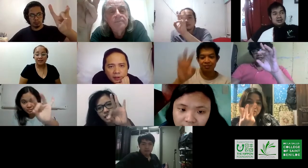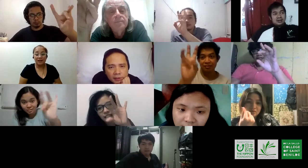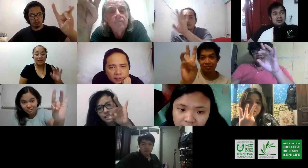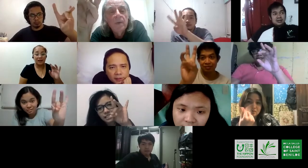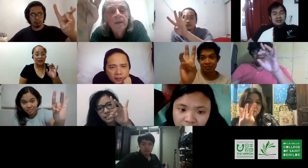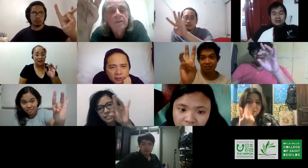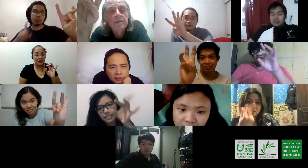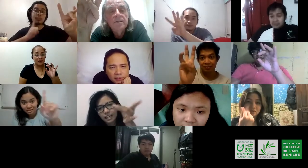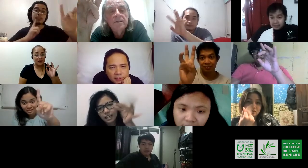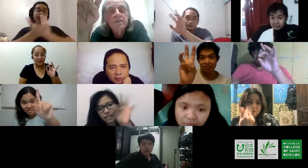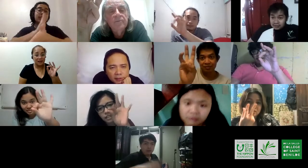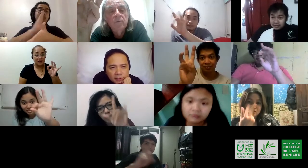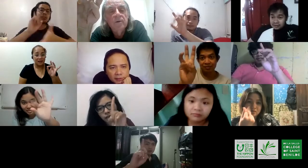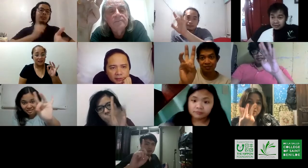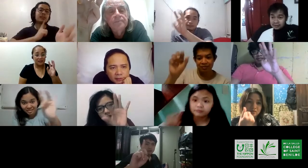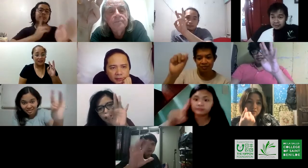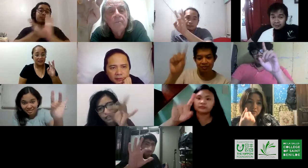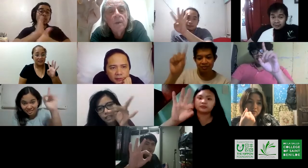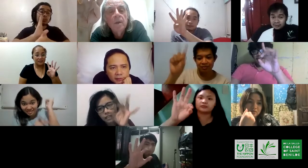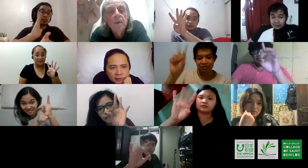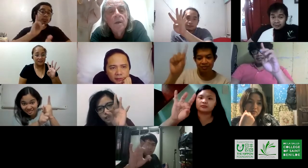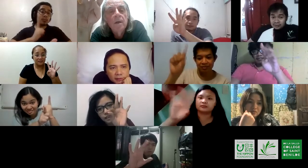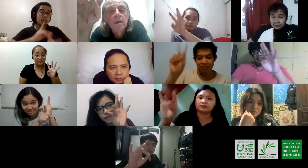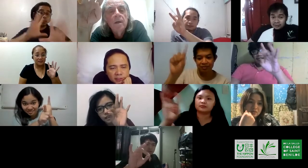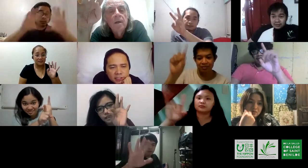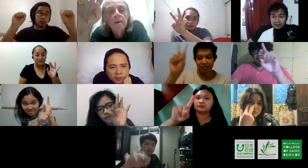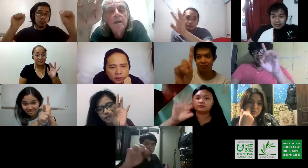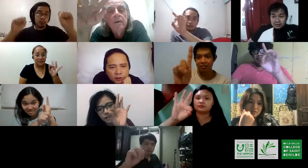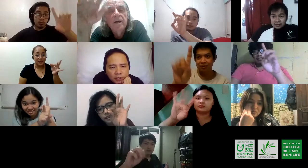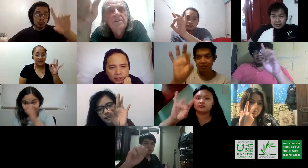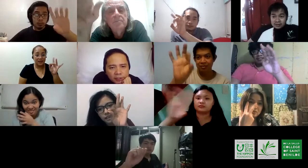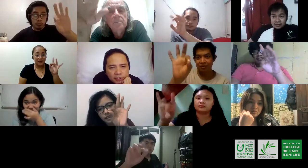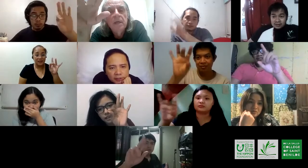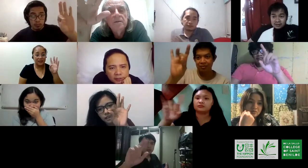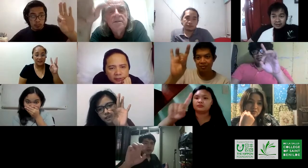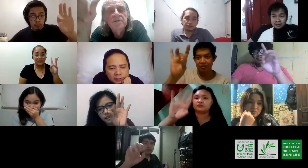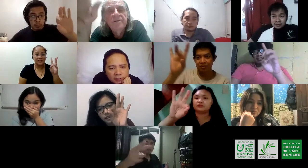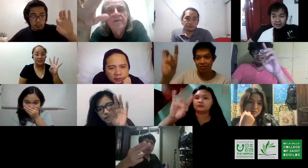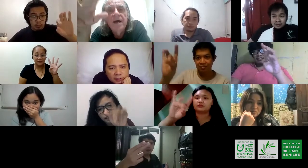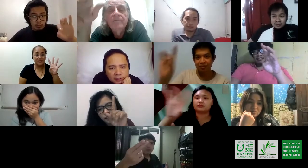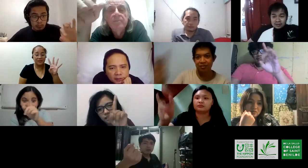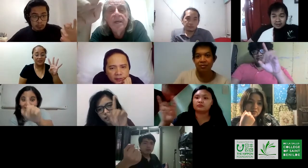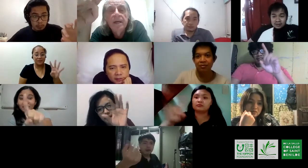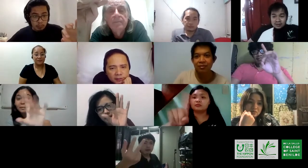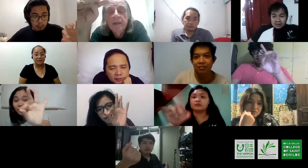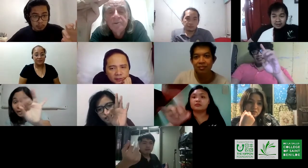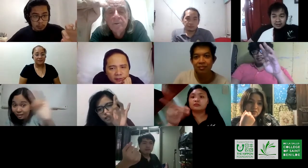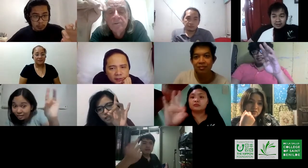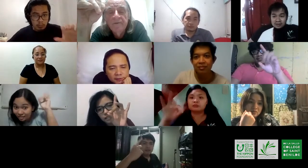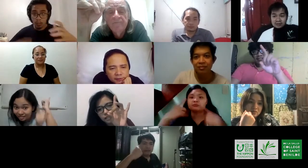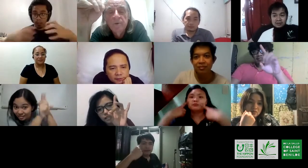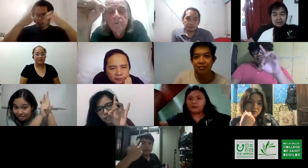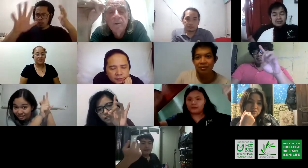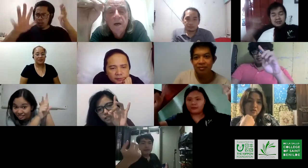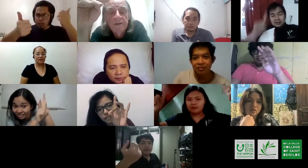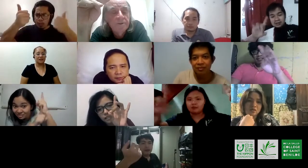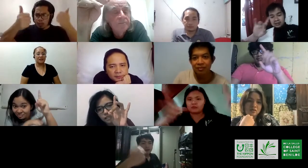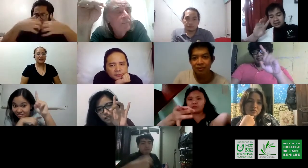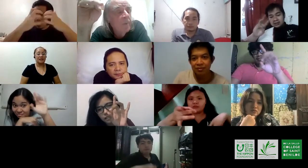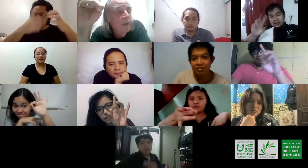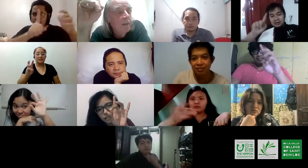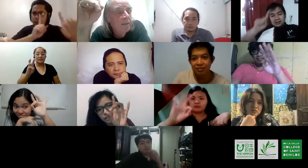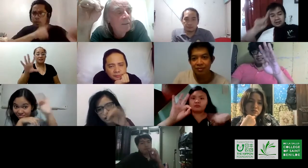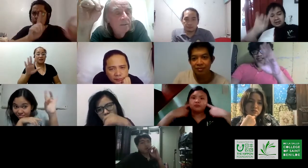1864. 1864. 64. Okay, or yeah, 65 it became National Deaf Mute